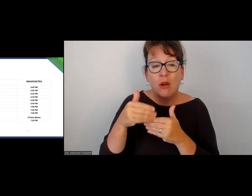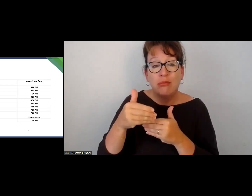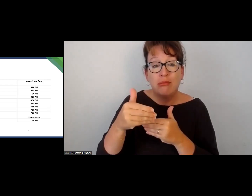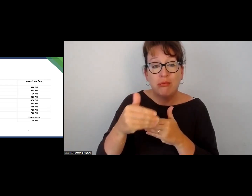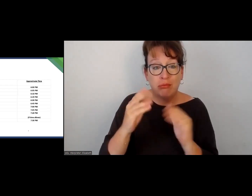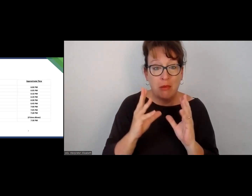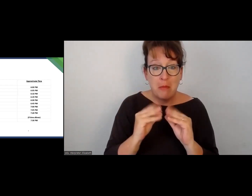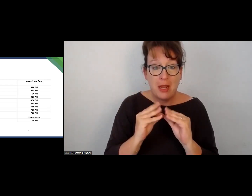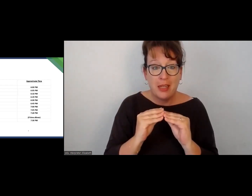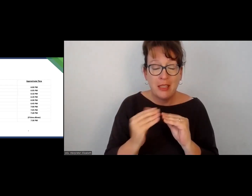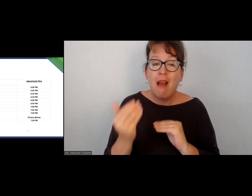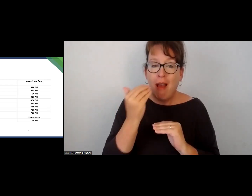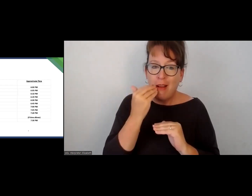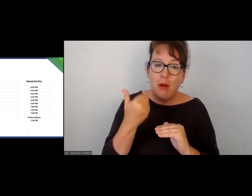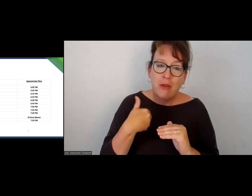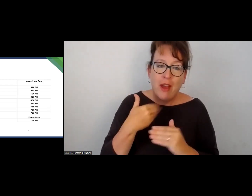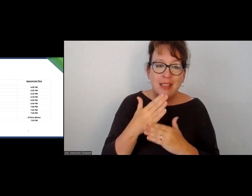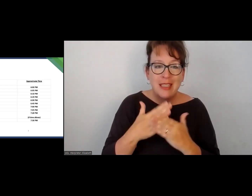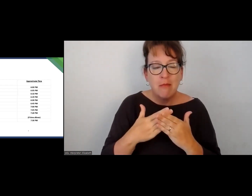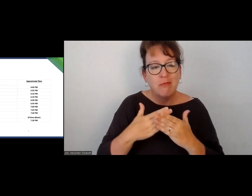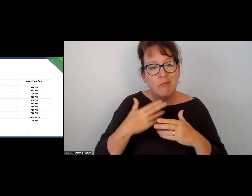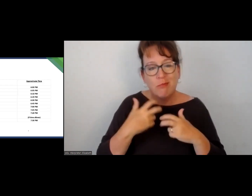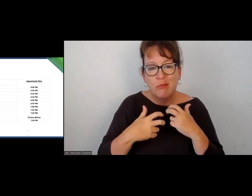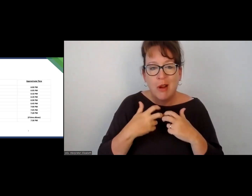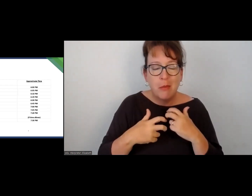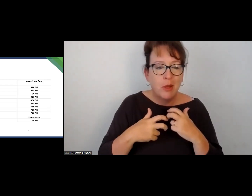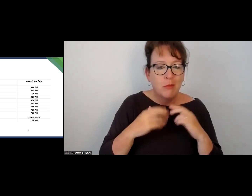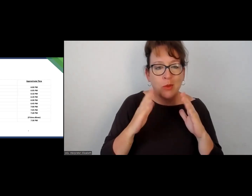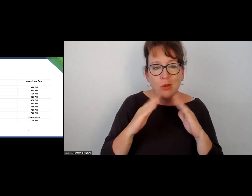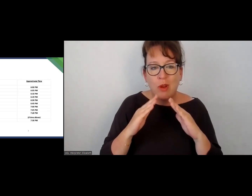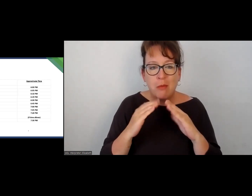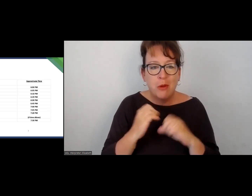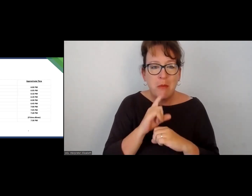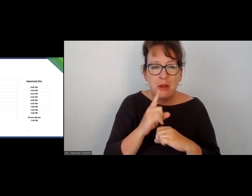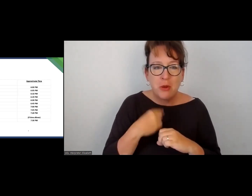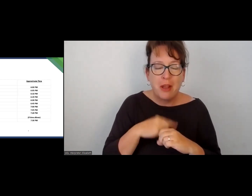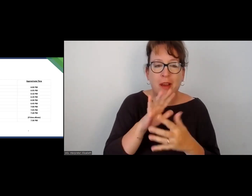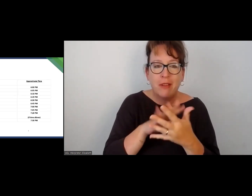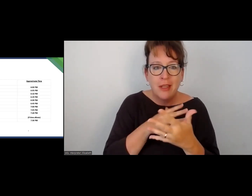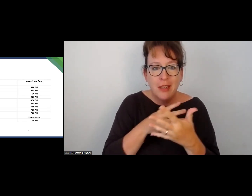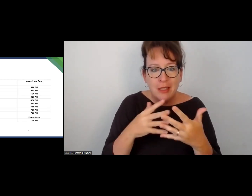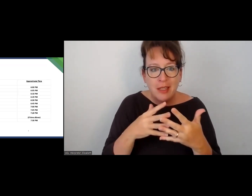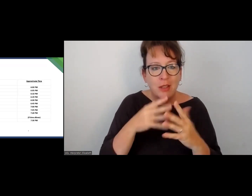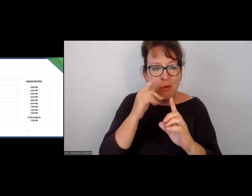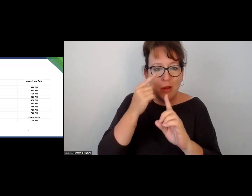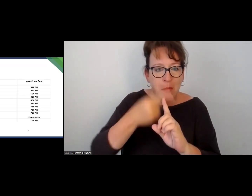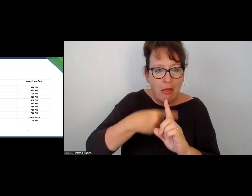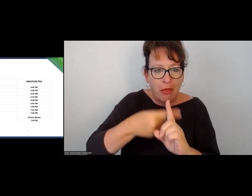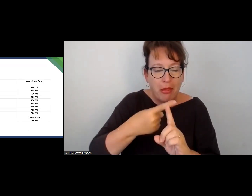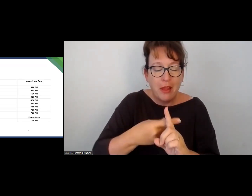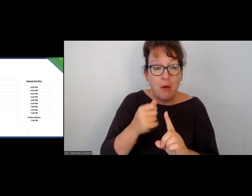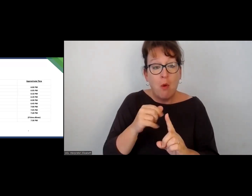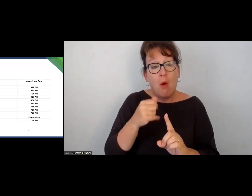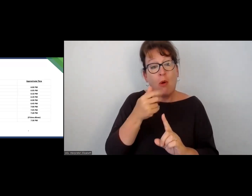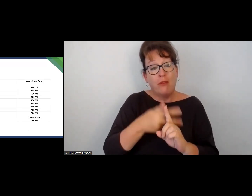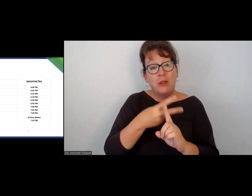had a little bit of just trouble ensuring that we have sort of consistent either monthly meetings or bi-month or every 2 months. And